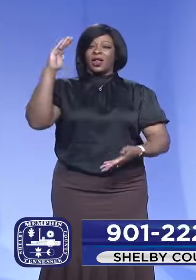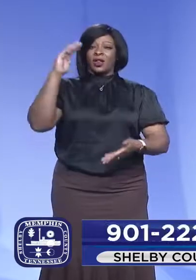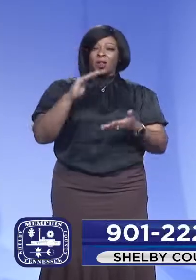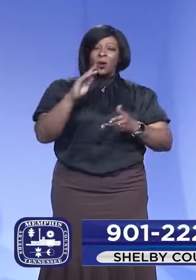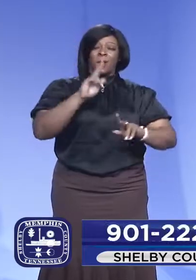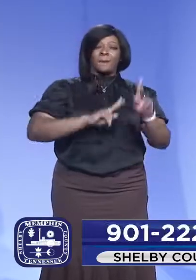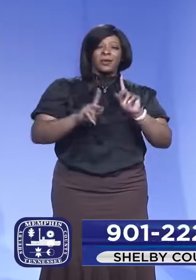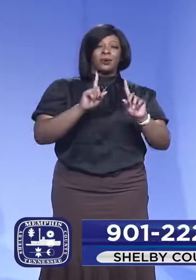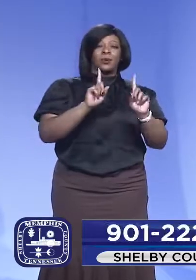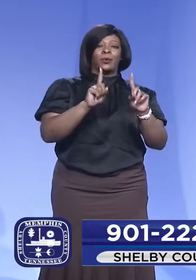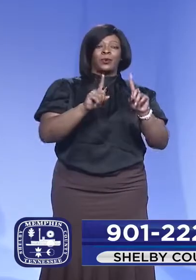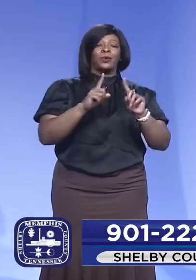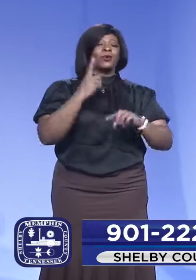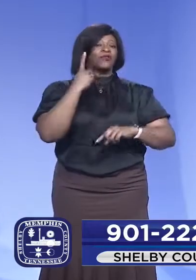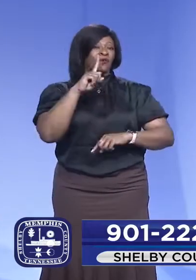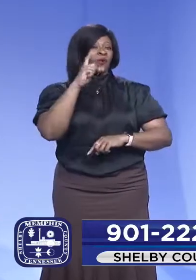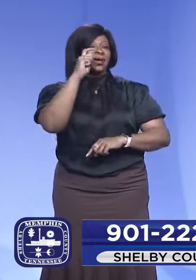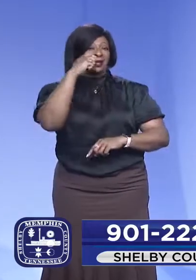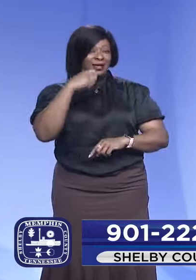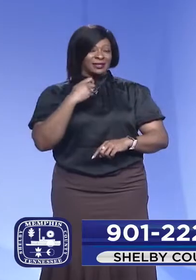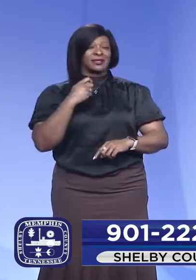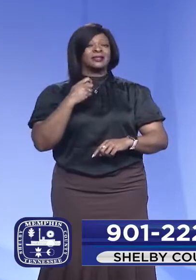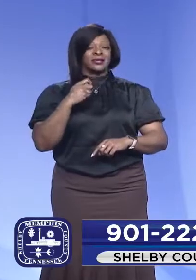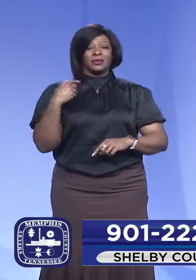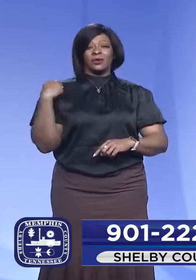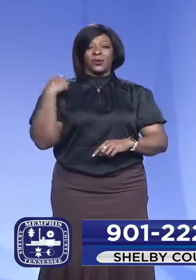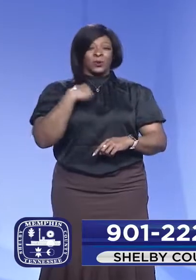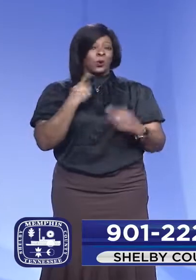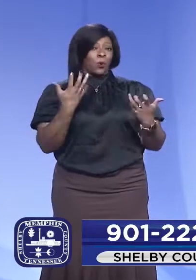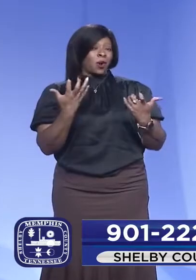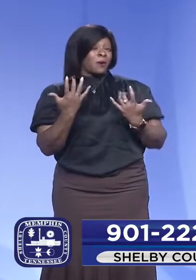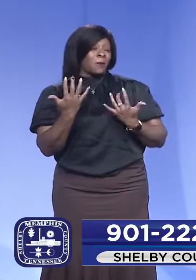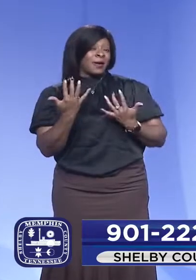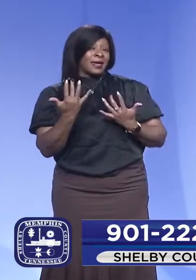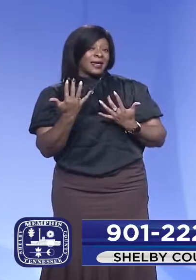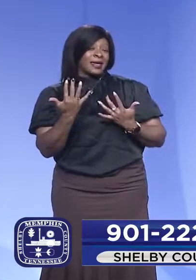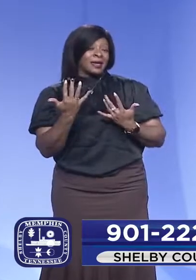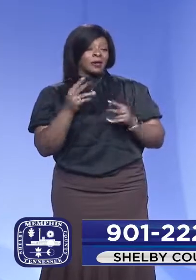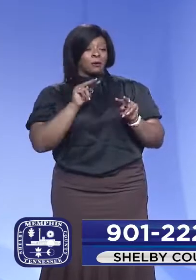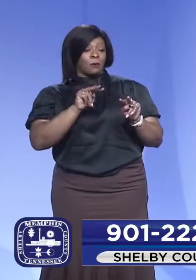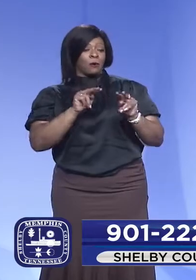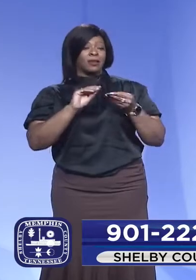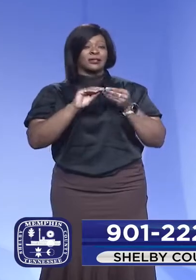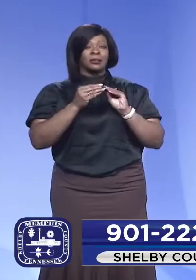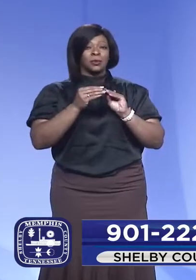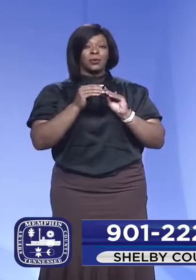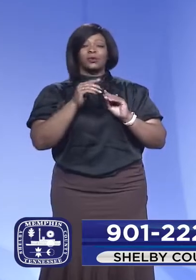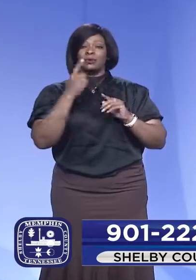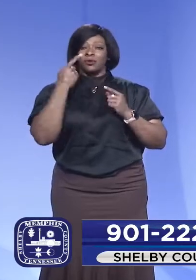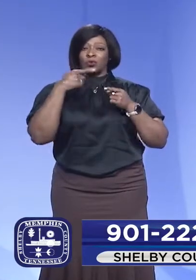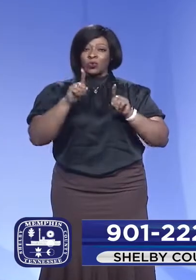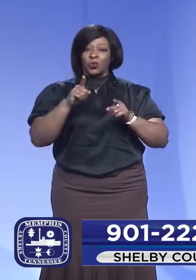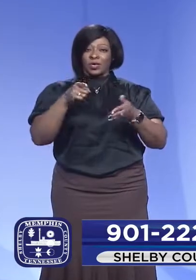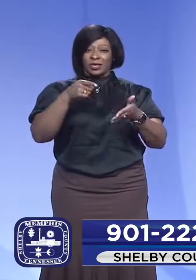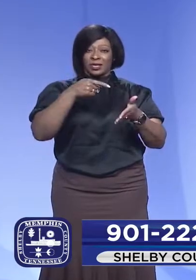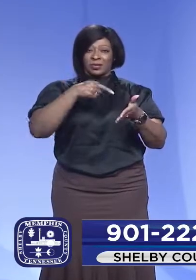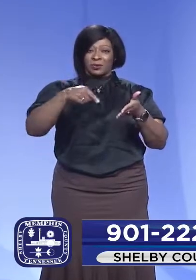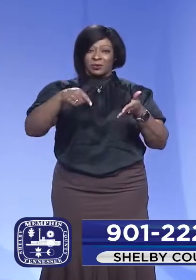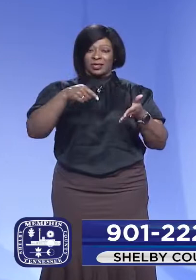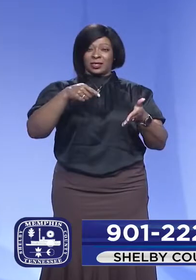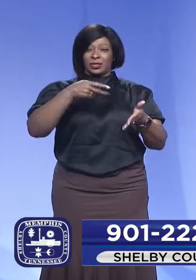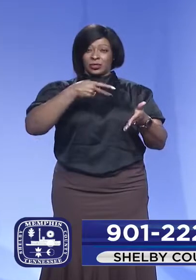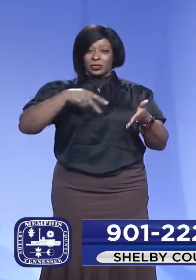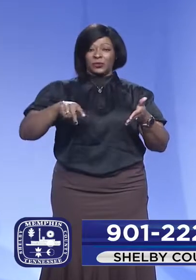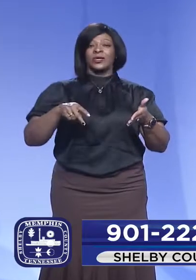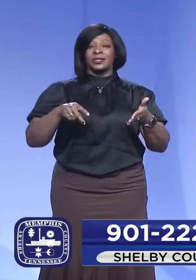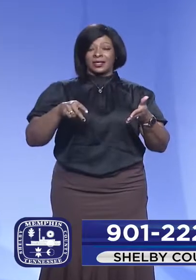number of people that were tested. And so we want to wait and watch the numbers really for the following week to 2 weeks and